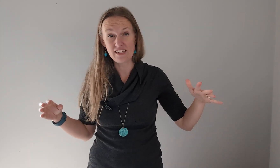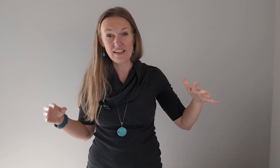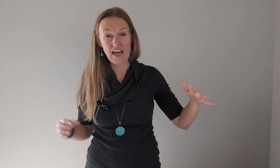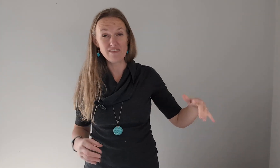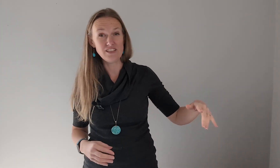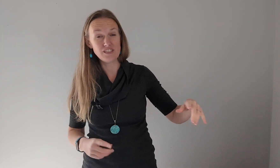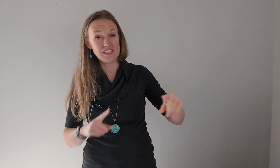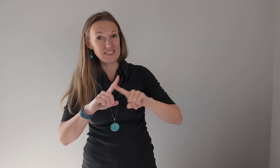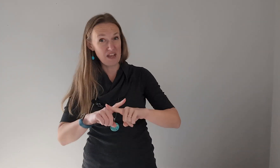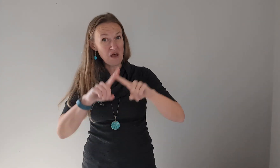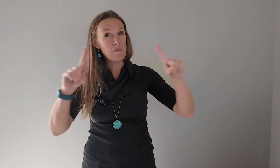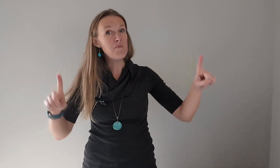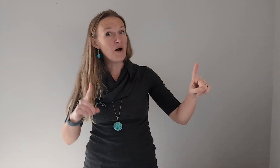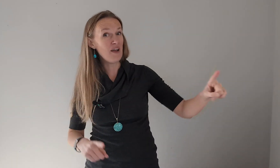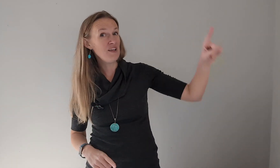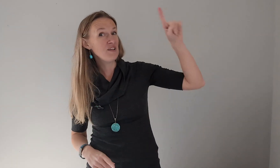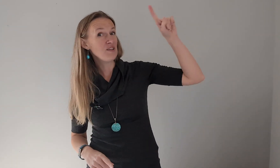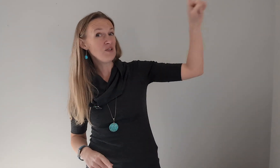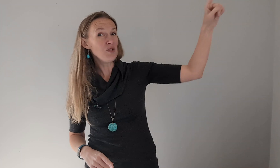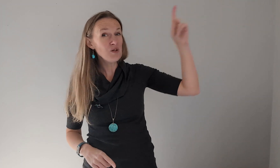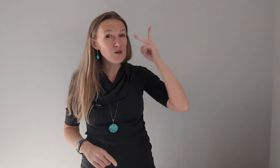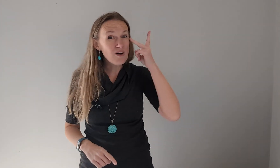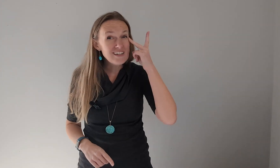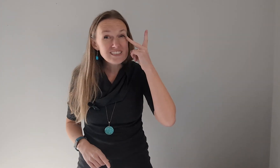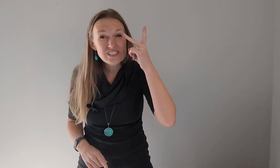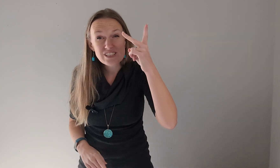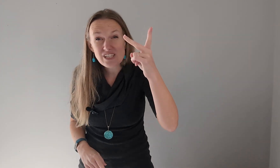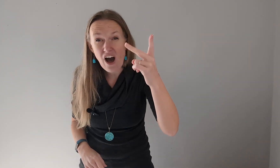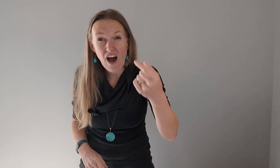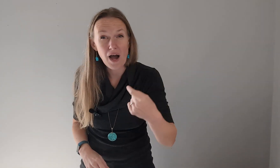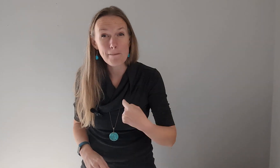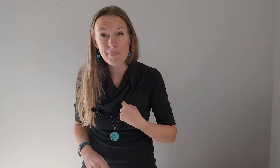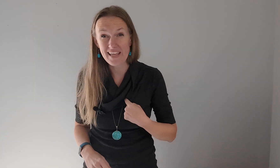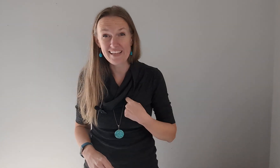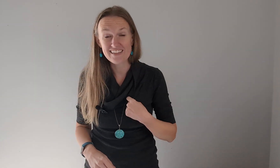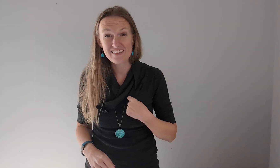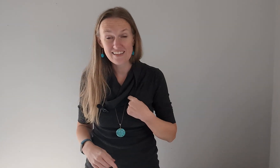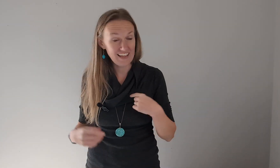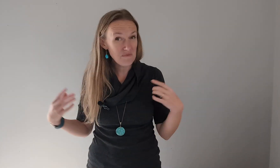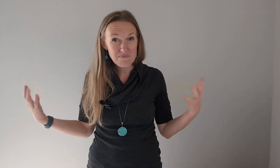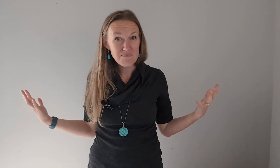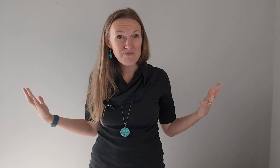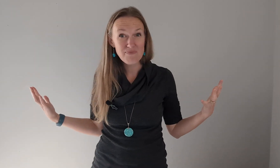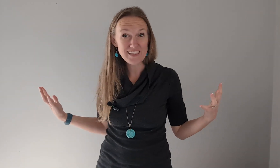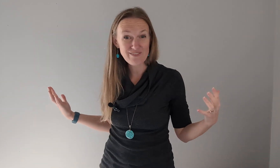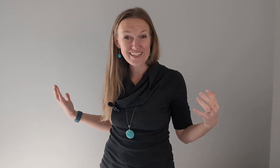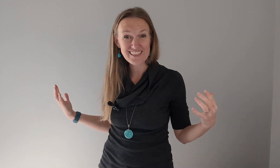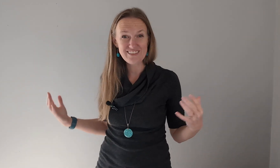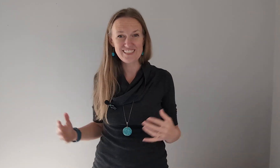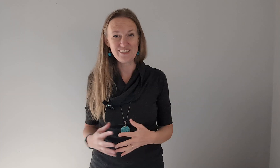of the cabin. You can just say, but you saw me. Okay? That's fine to do too,